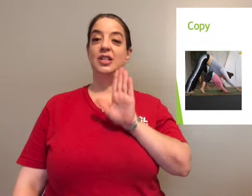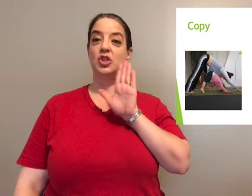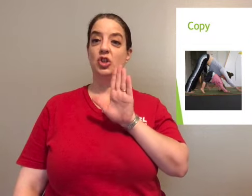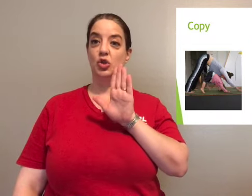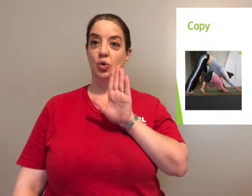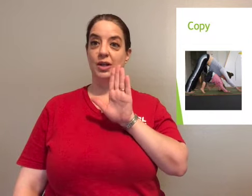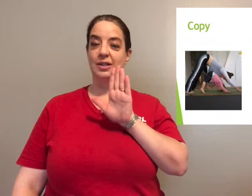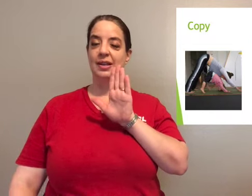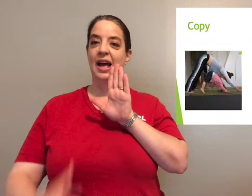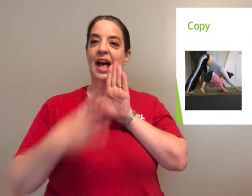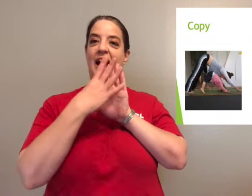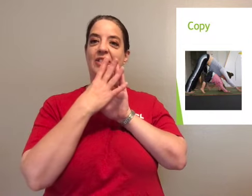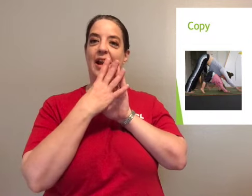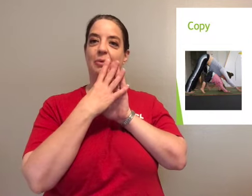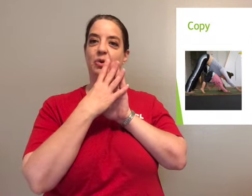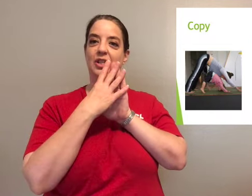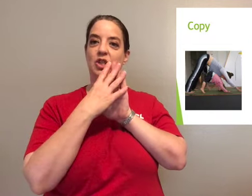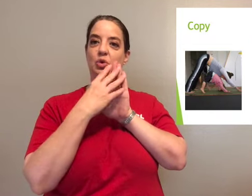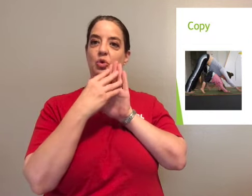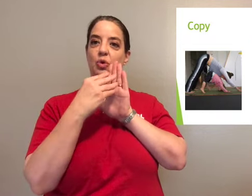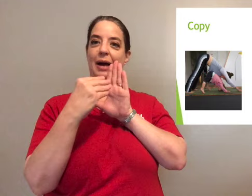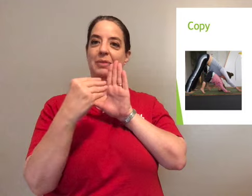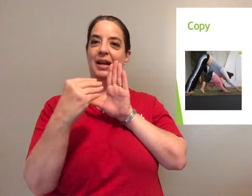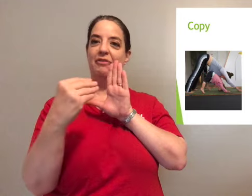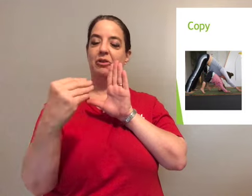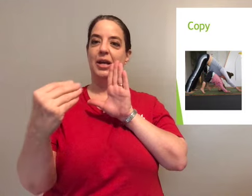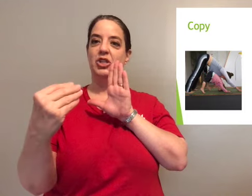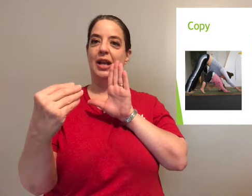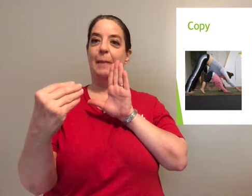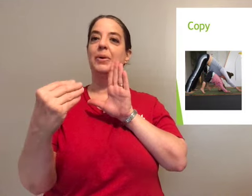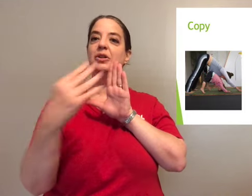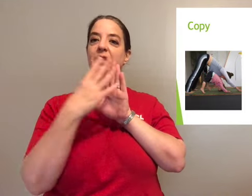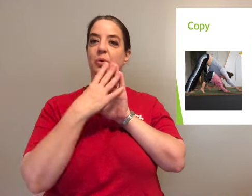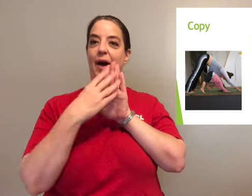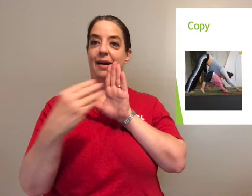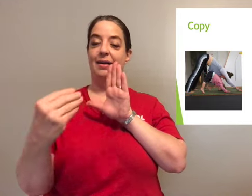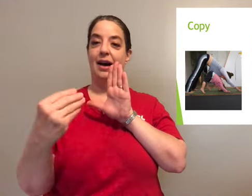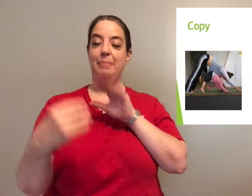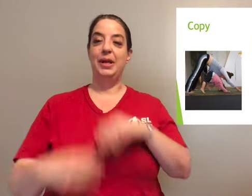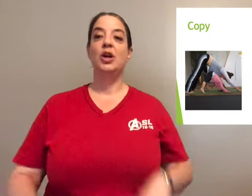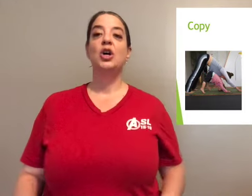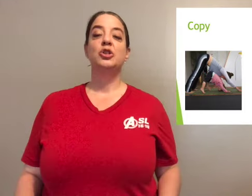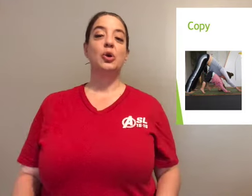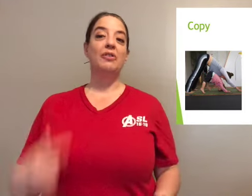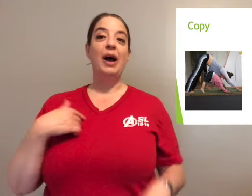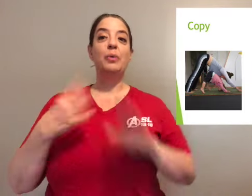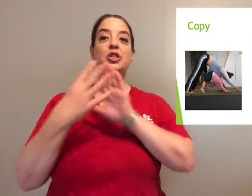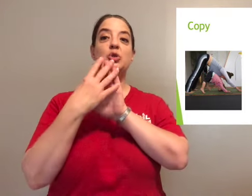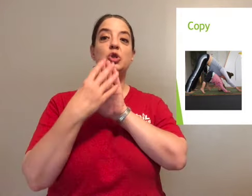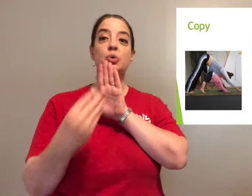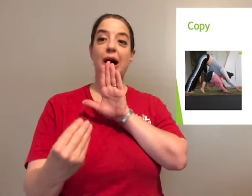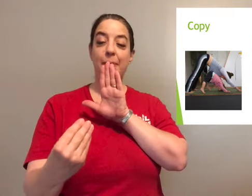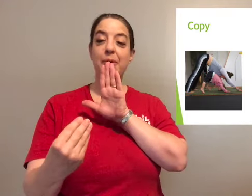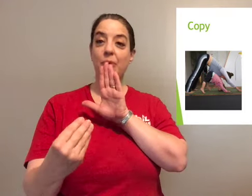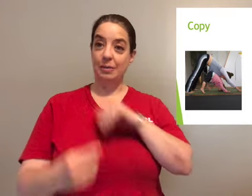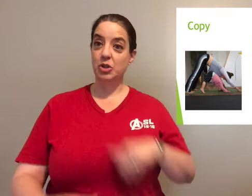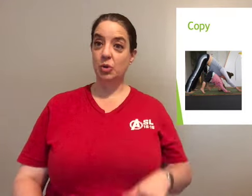is the source, and then I'm going to grab that information and pull it away. Copy. So if I want you to copy what I'm